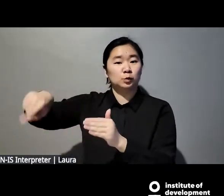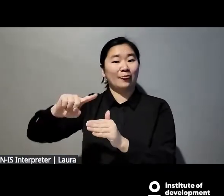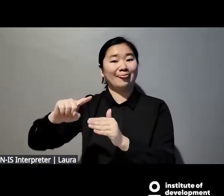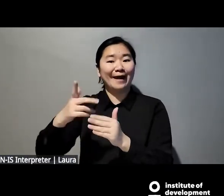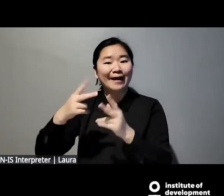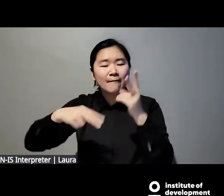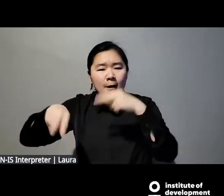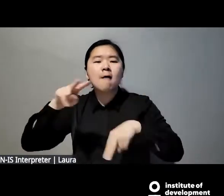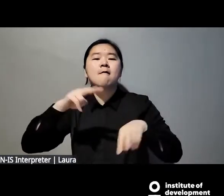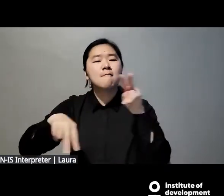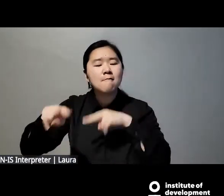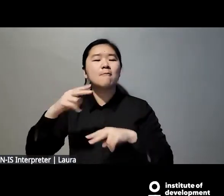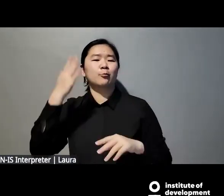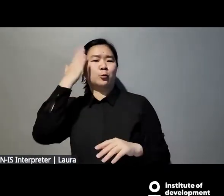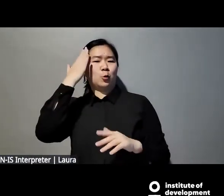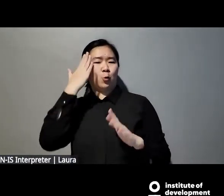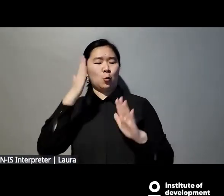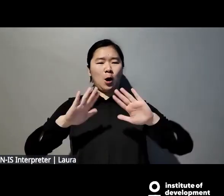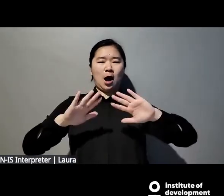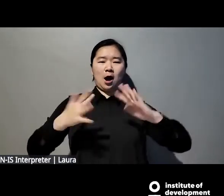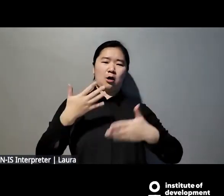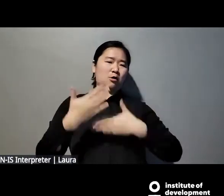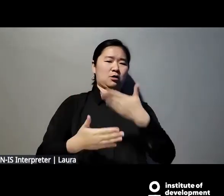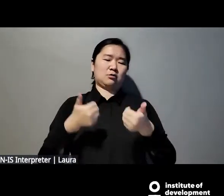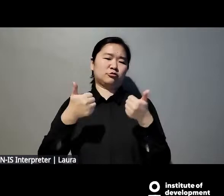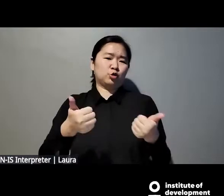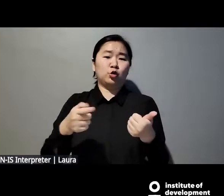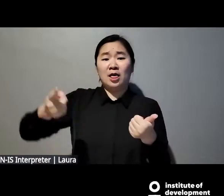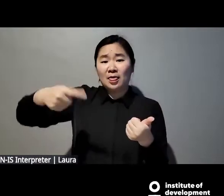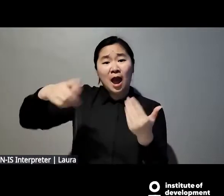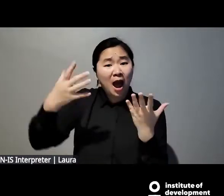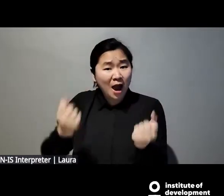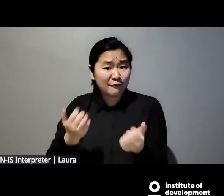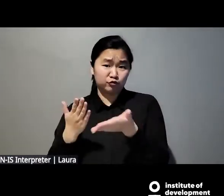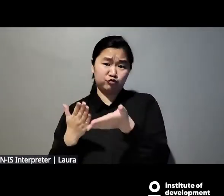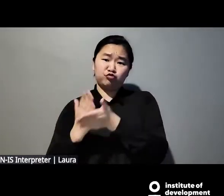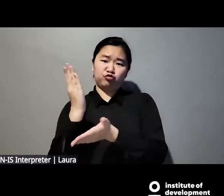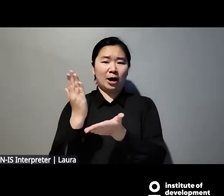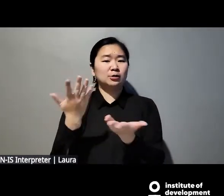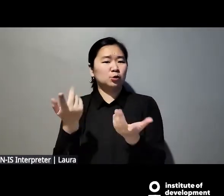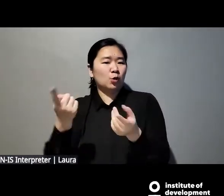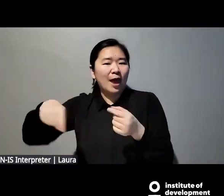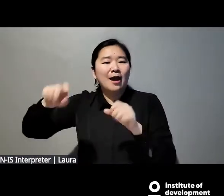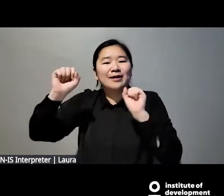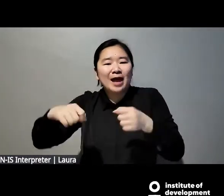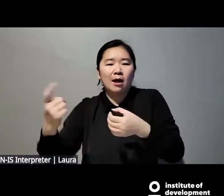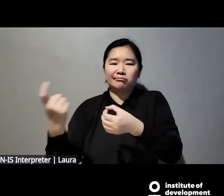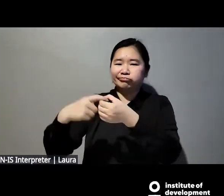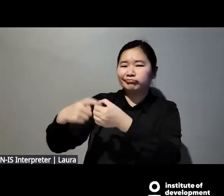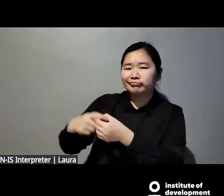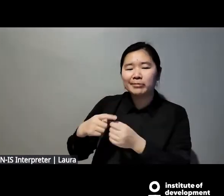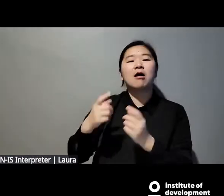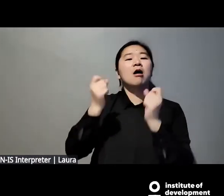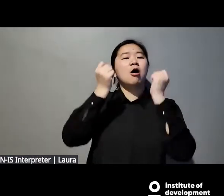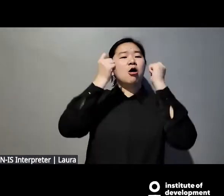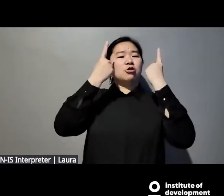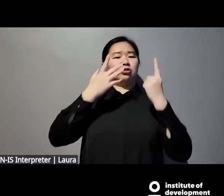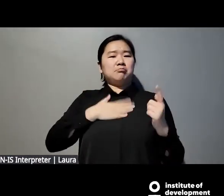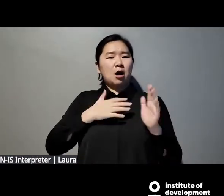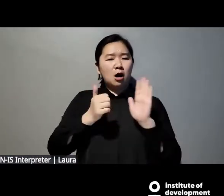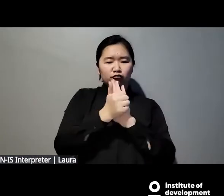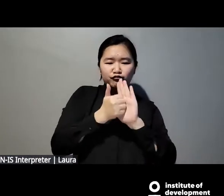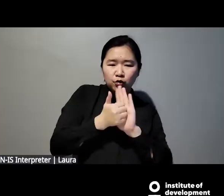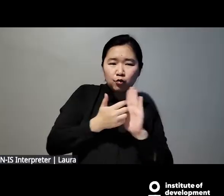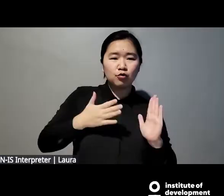of changing practice in response to feedback from OPDs and people with disabilities, and one example stands